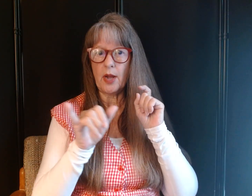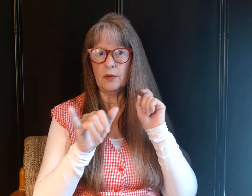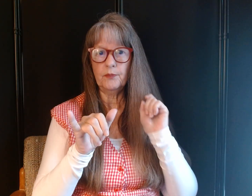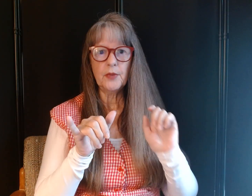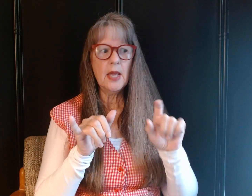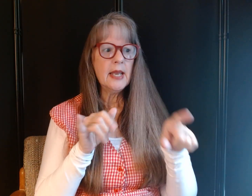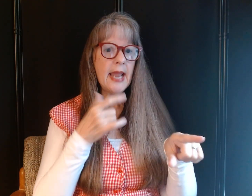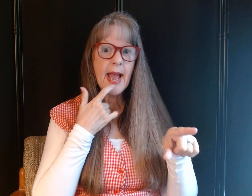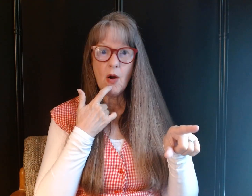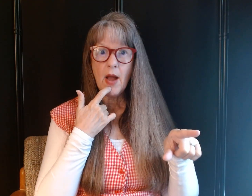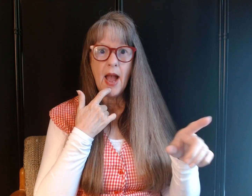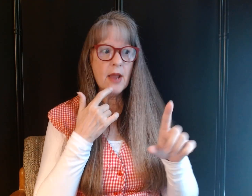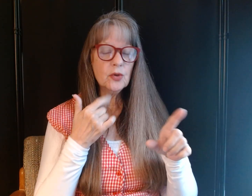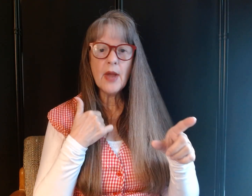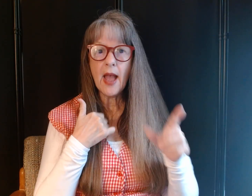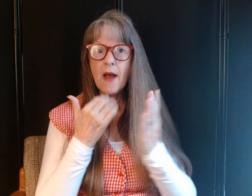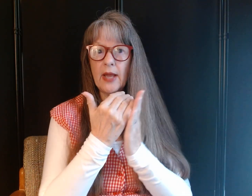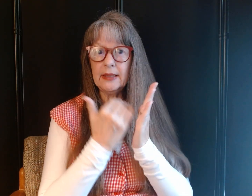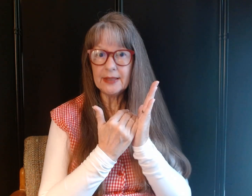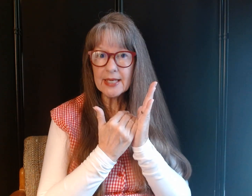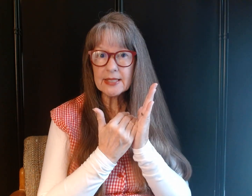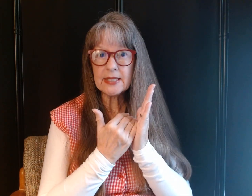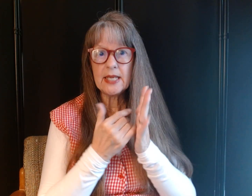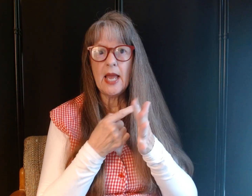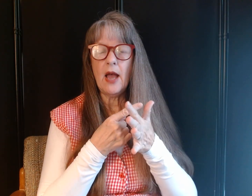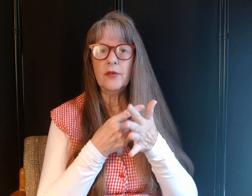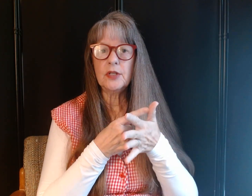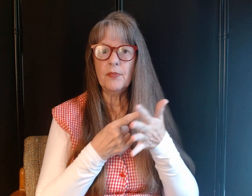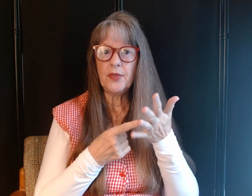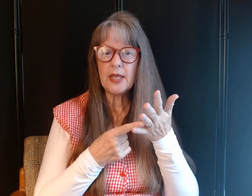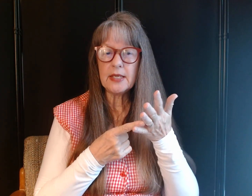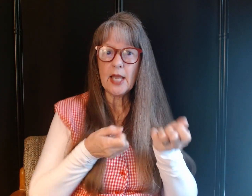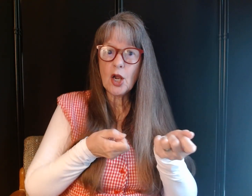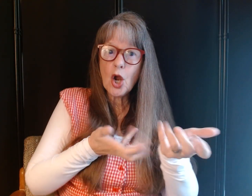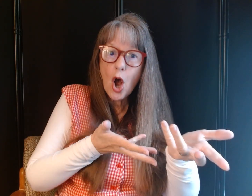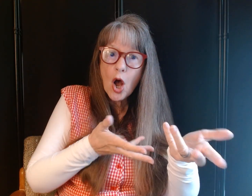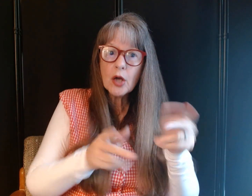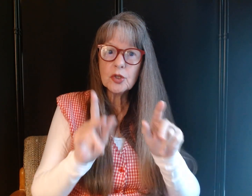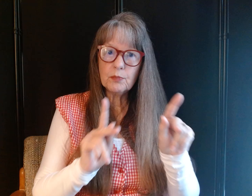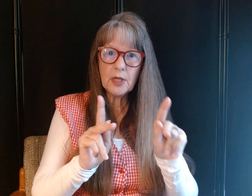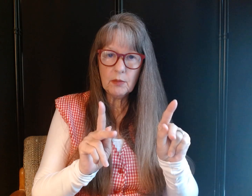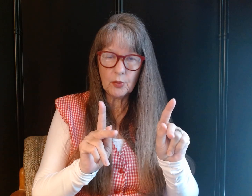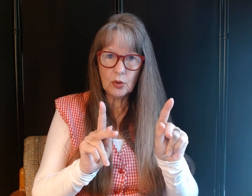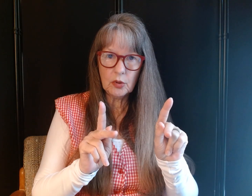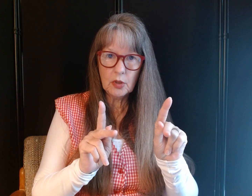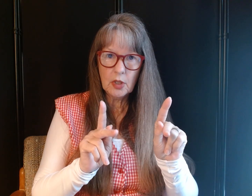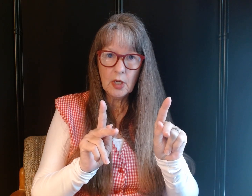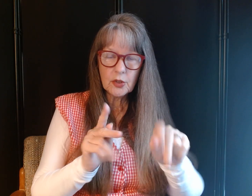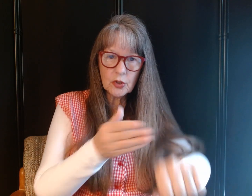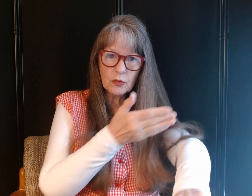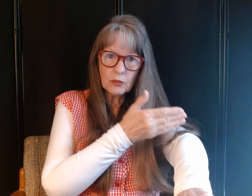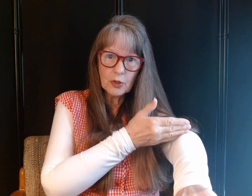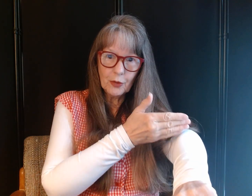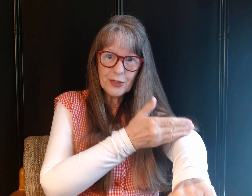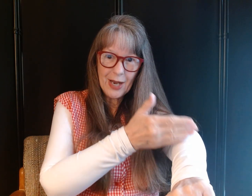well. Now, I do have a list of some things that cause people to go